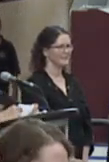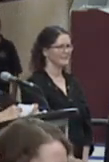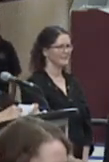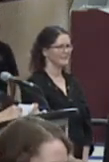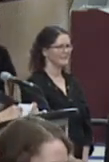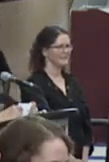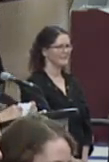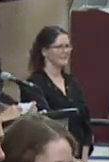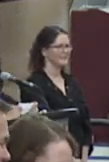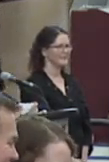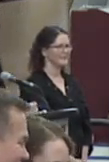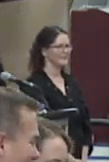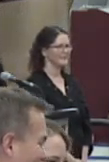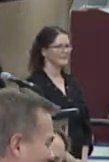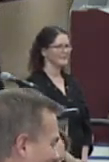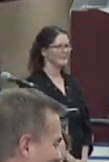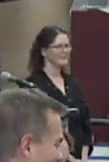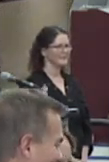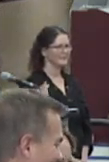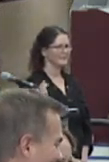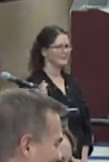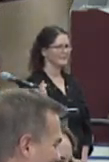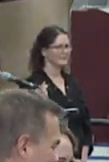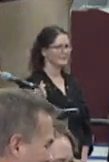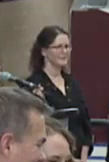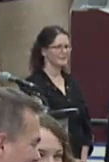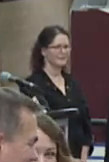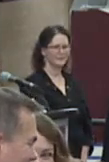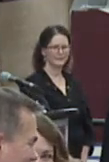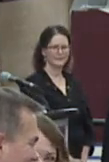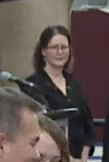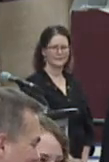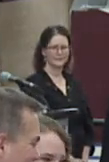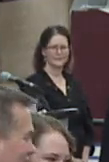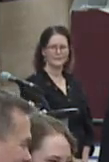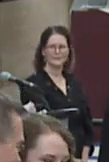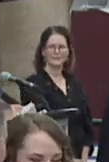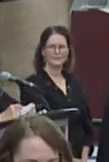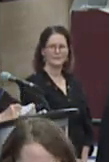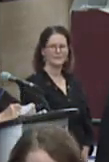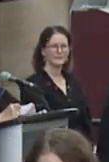It's long, but it's exciting.